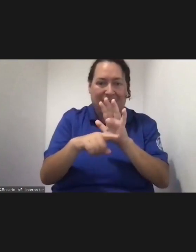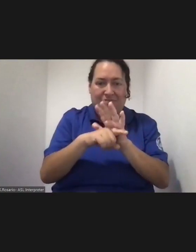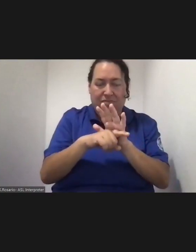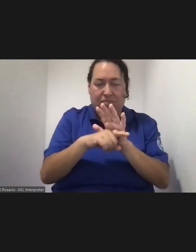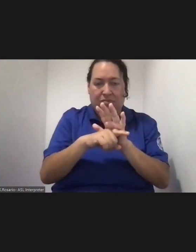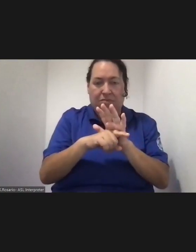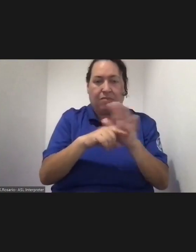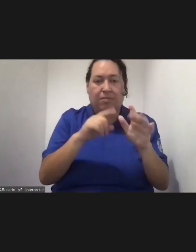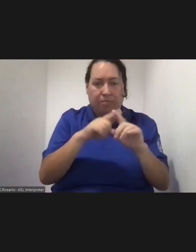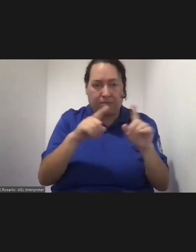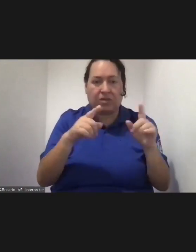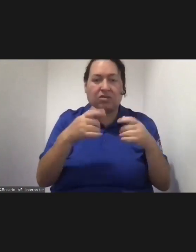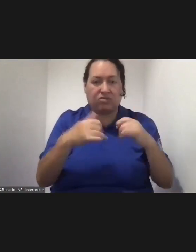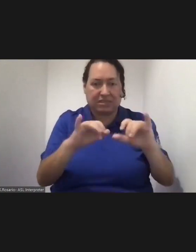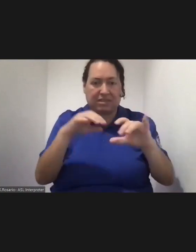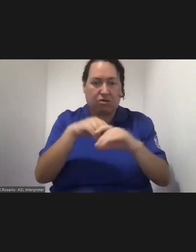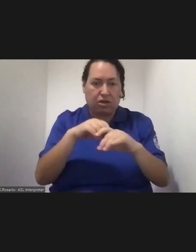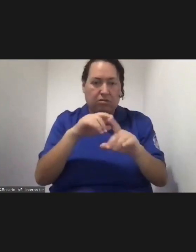currently quarantined.